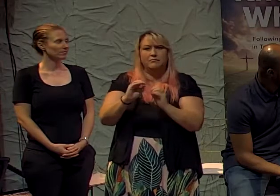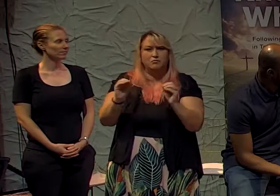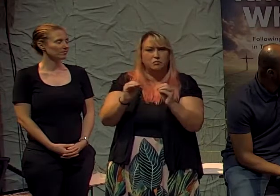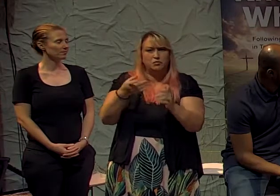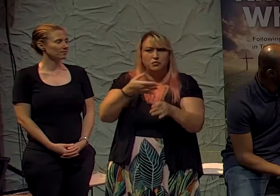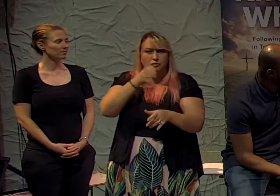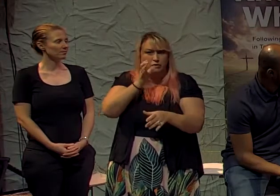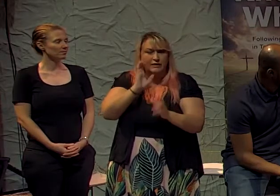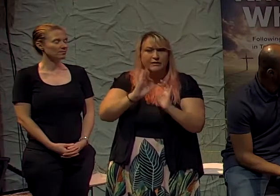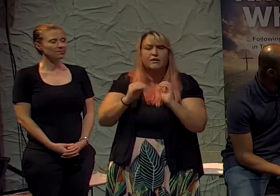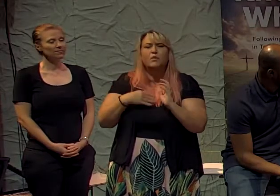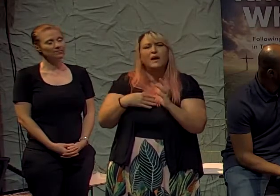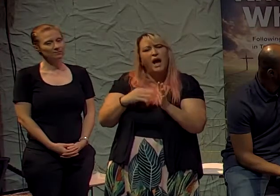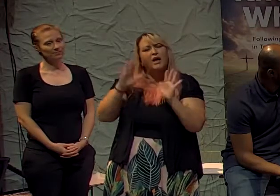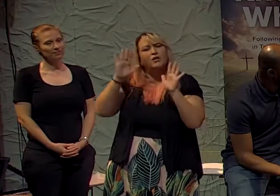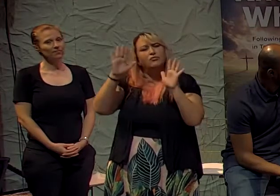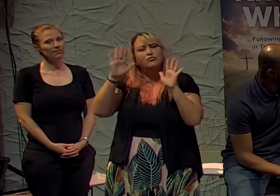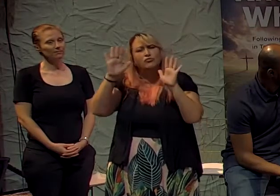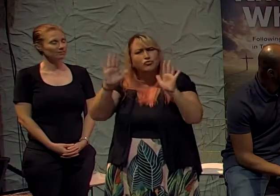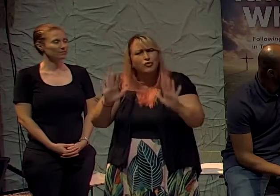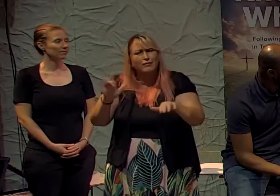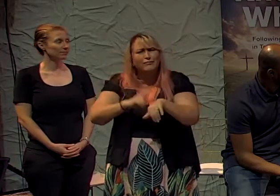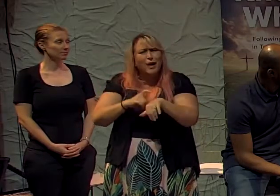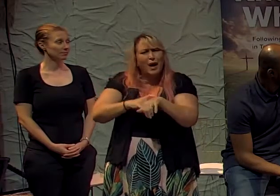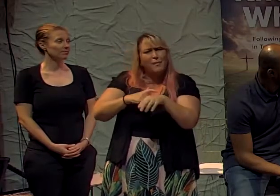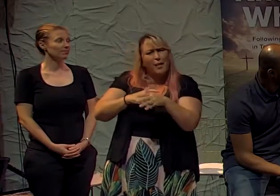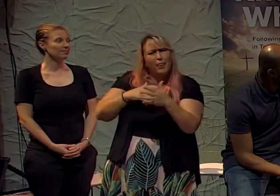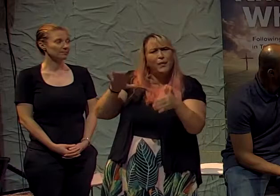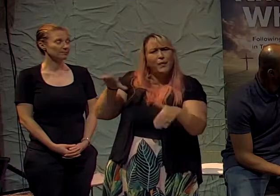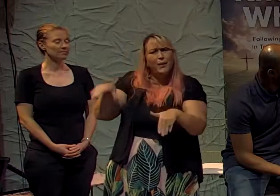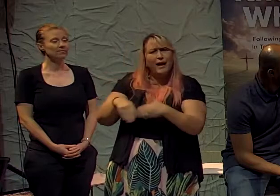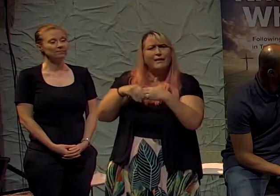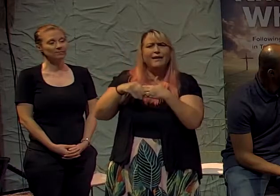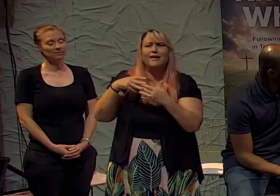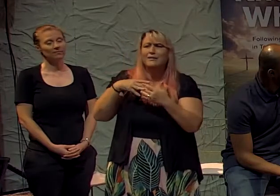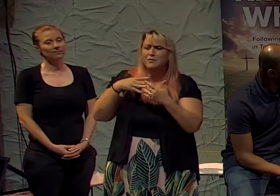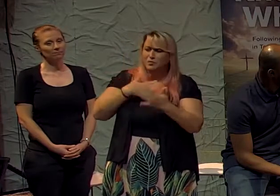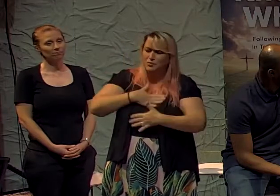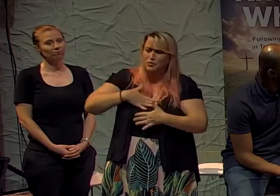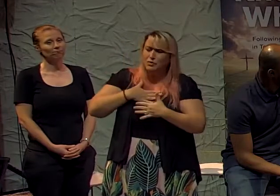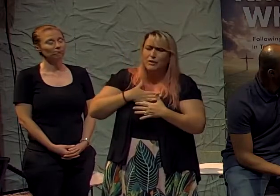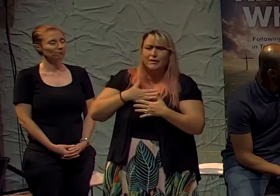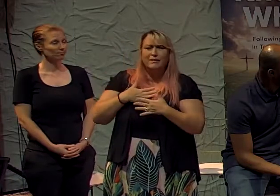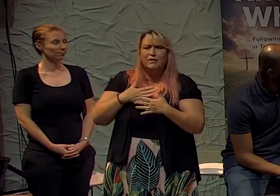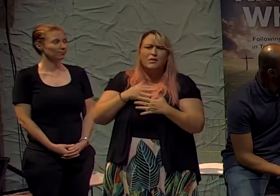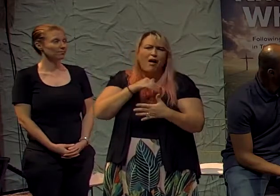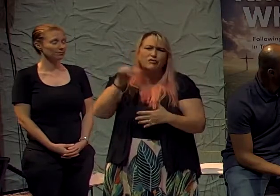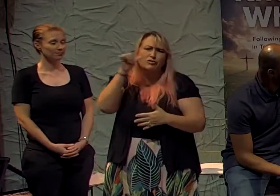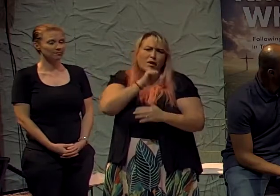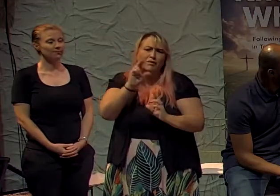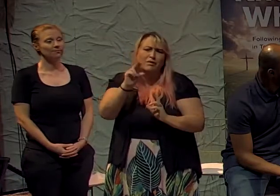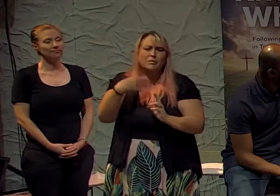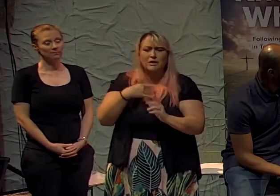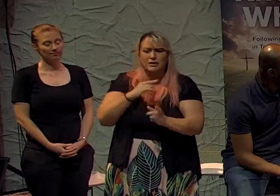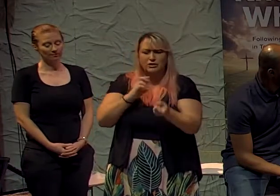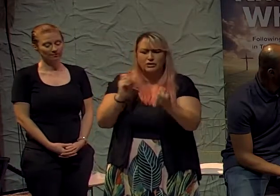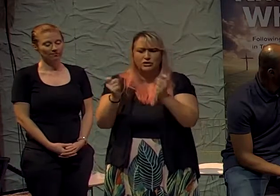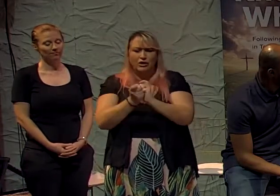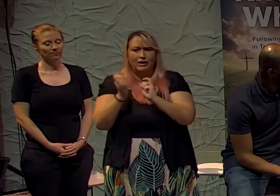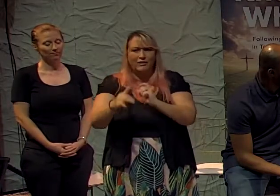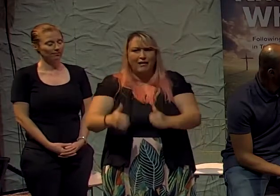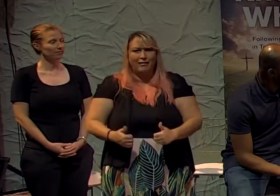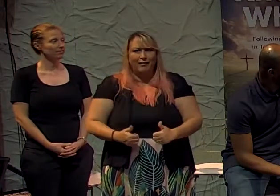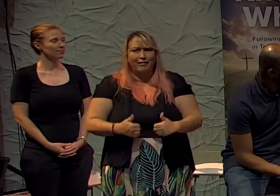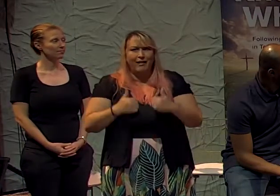were drunk at our wedding, but we definitely, were enjoying things. And to just switch that lifestyle, which goes